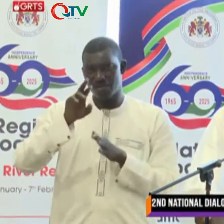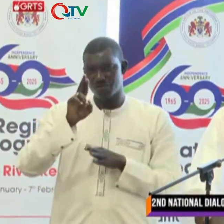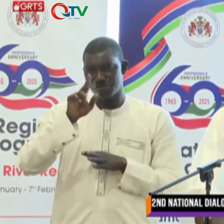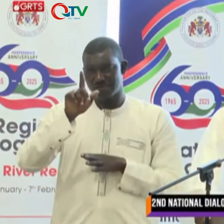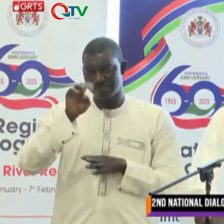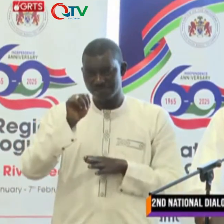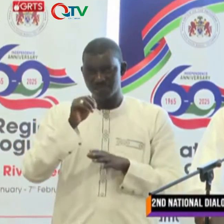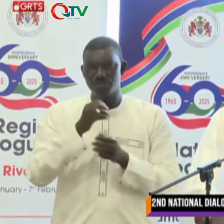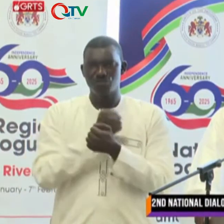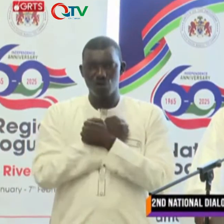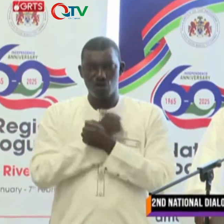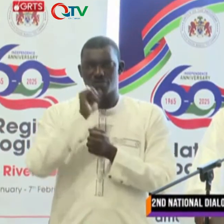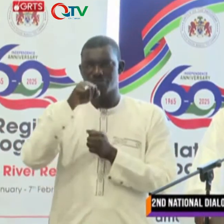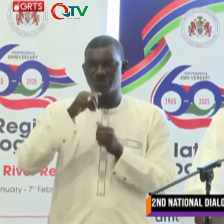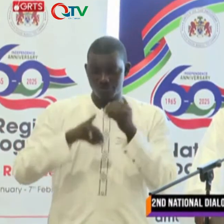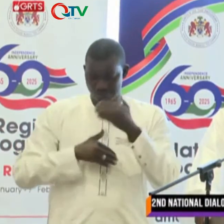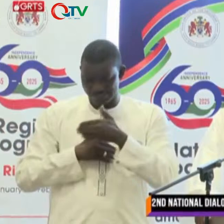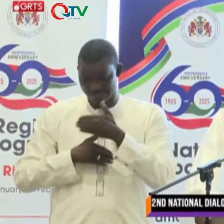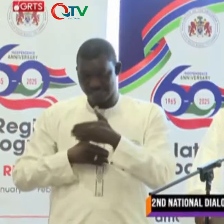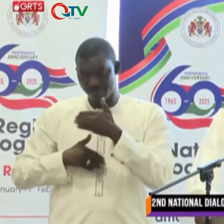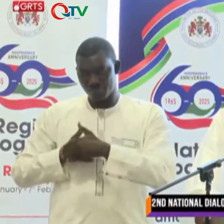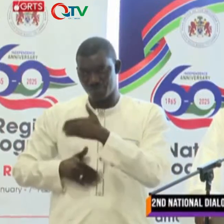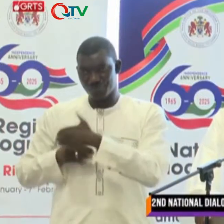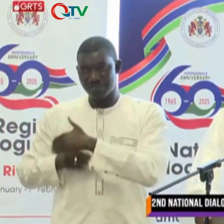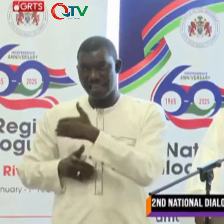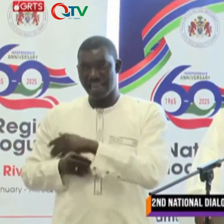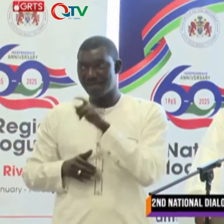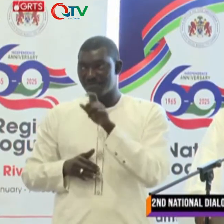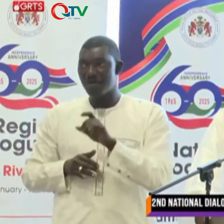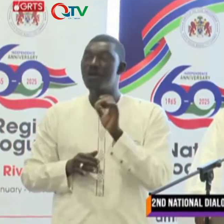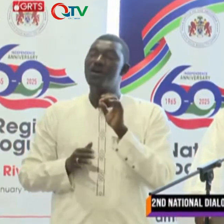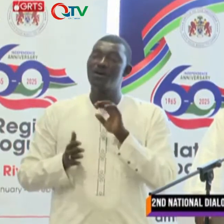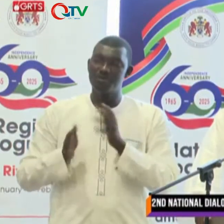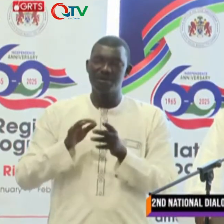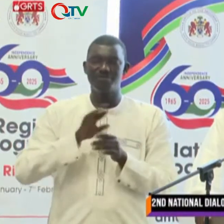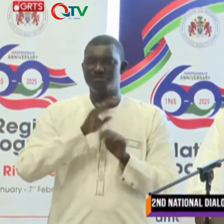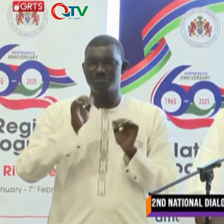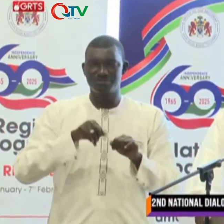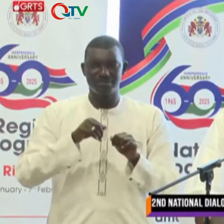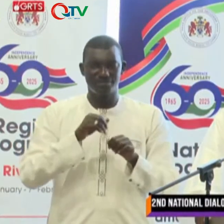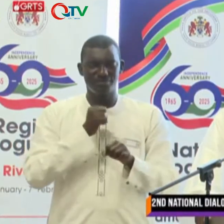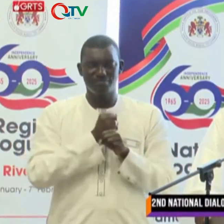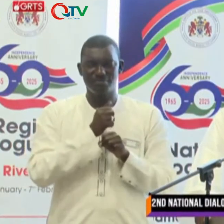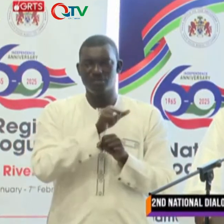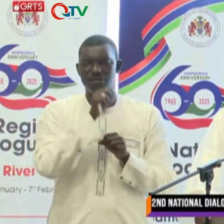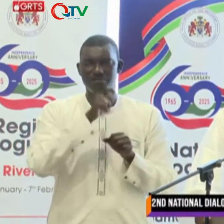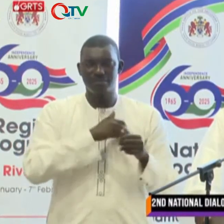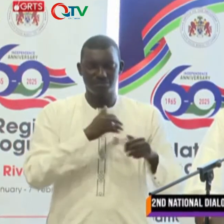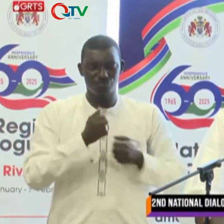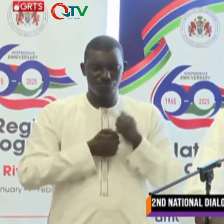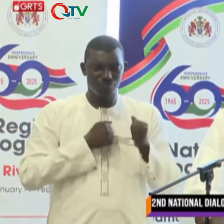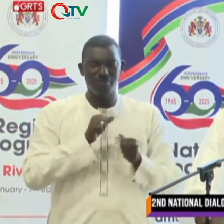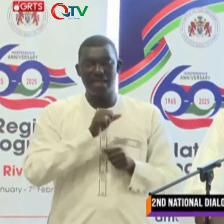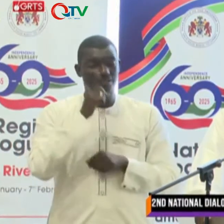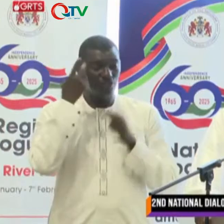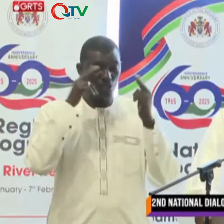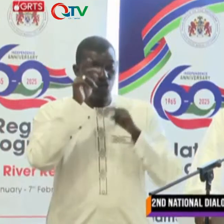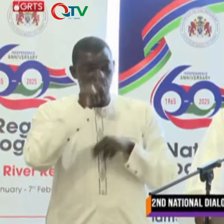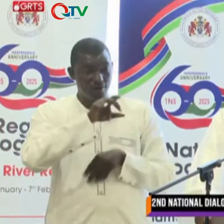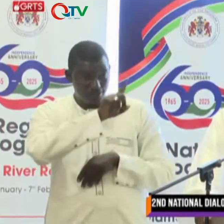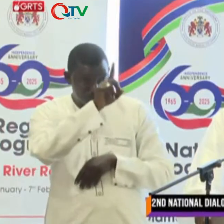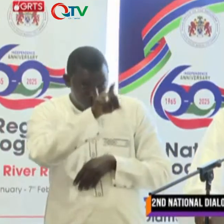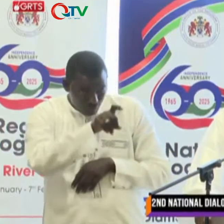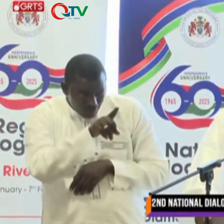neighbor becomes in law, you must not injure your neighbor. And the lawyer's question